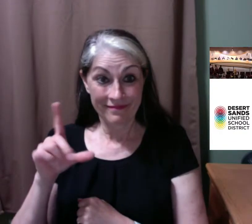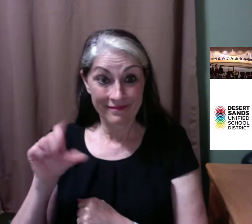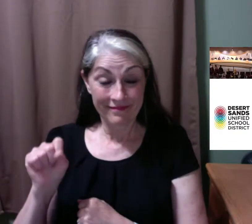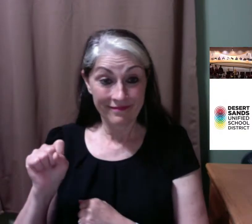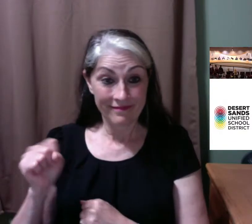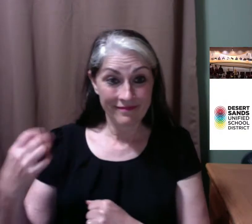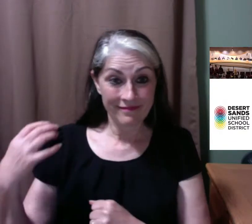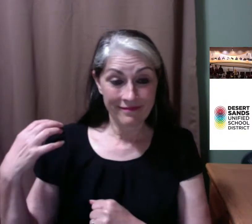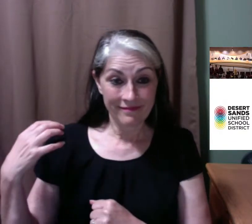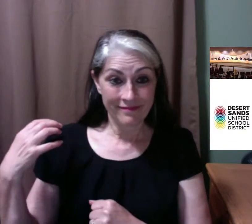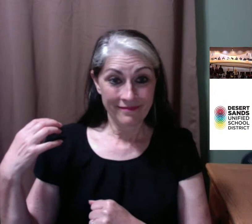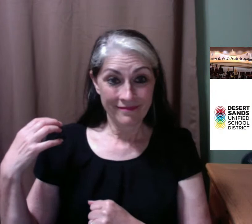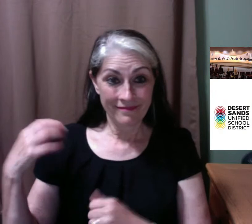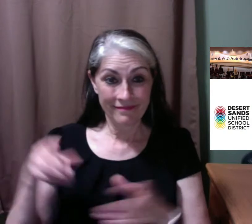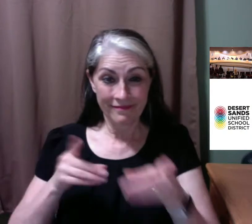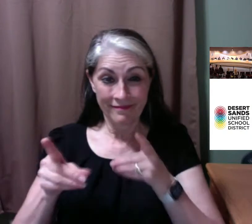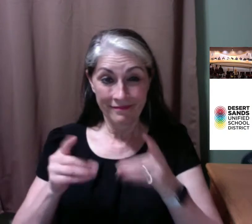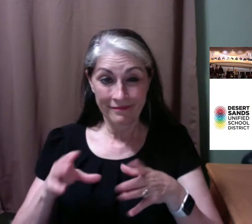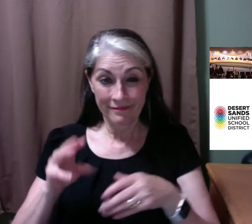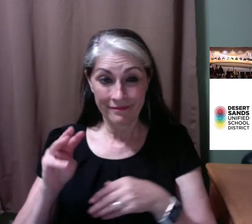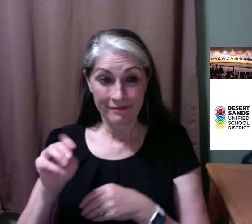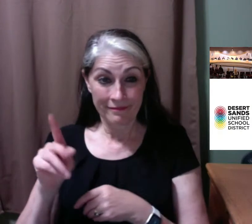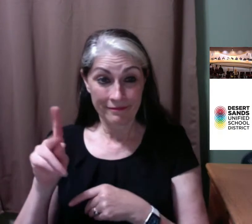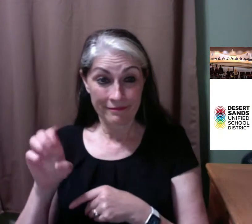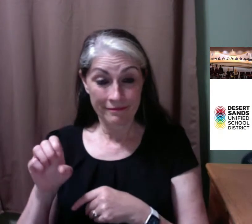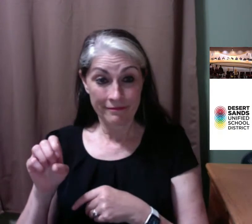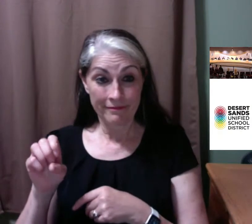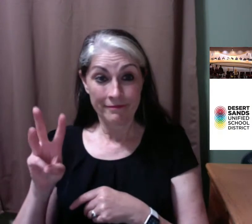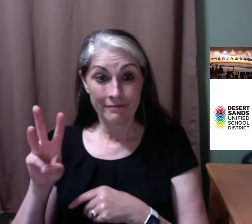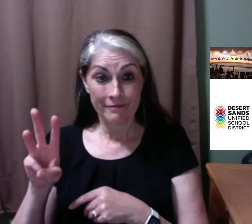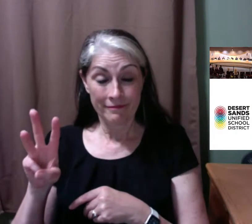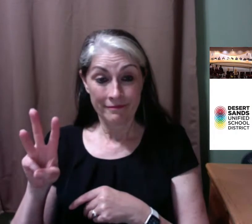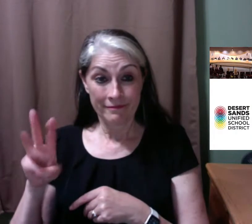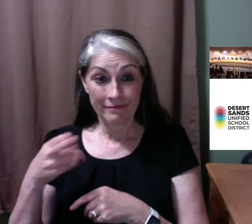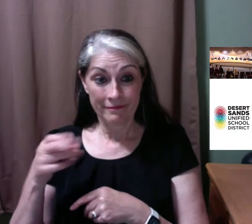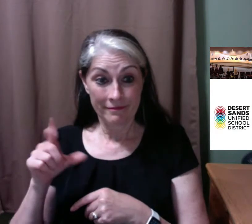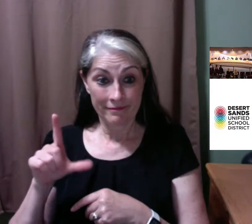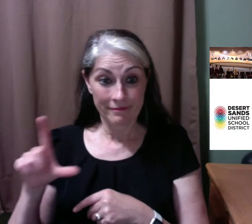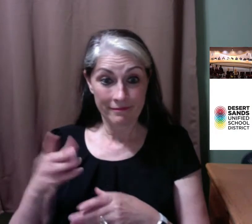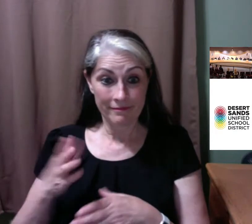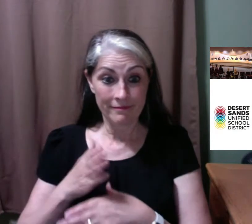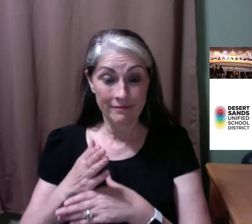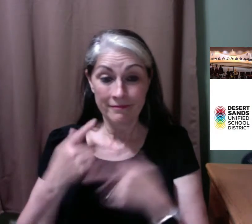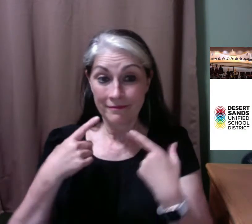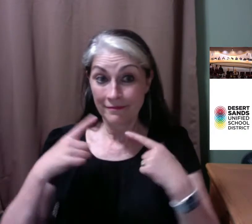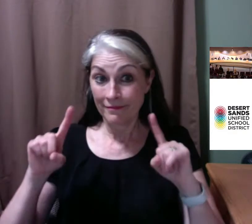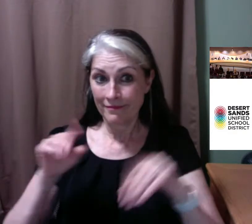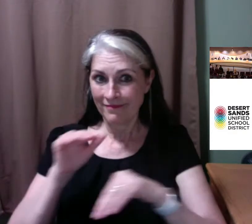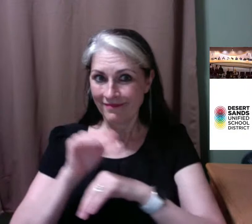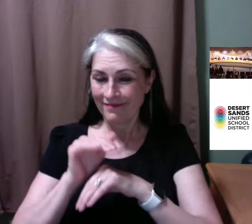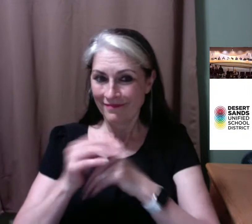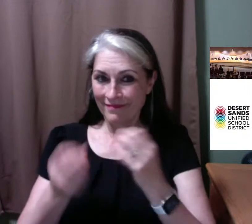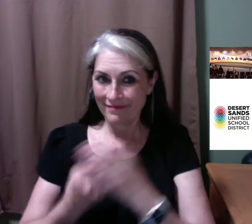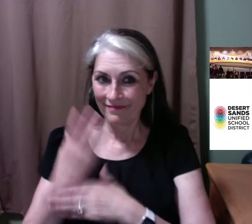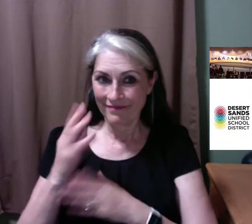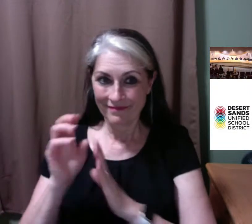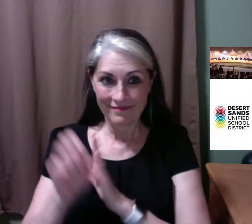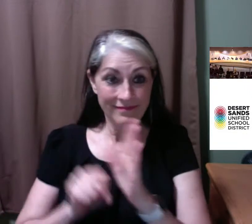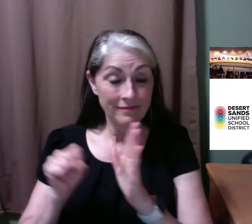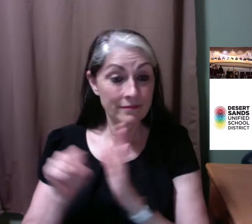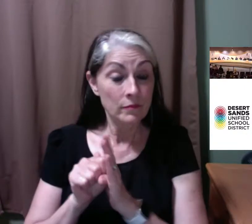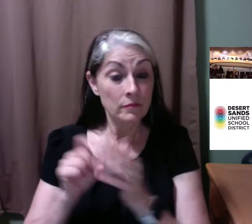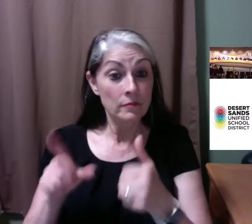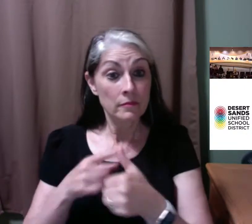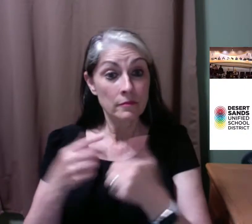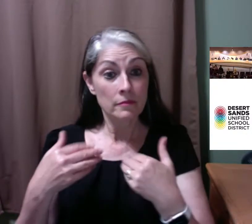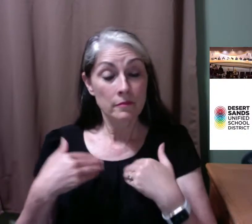Walsh, where'd you go, Mike? He asked if I would share some of the accomplishments of the Knights during the spring season. So first